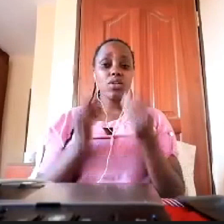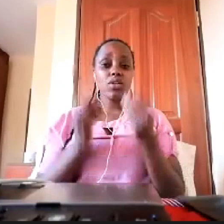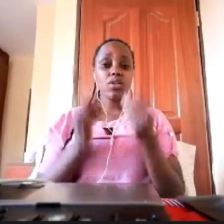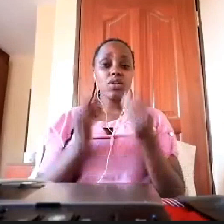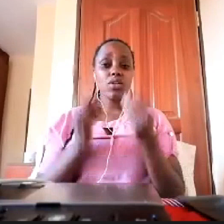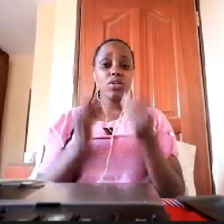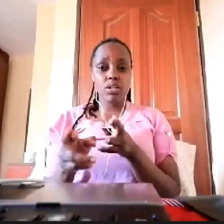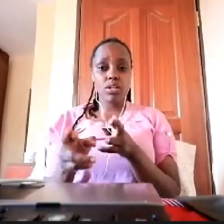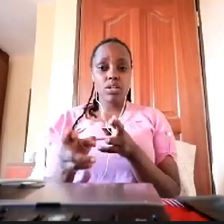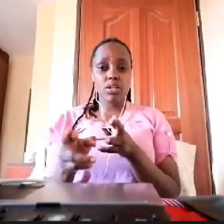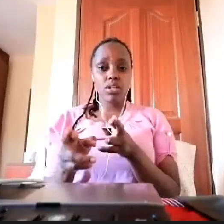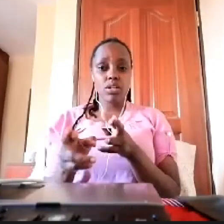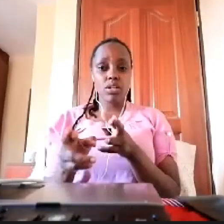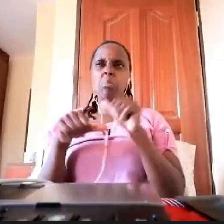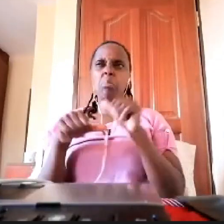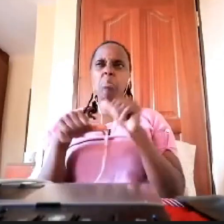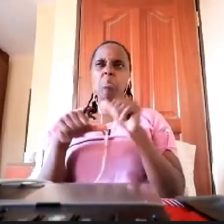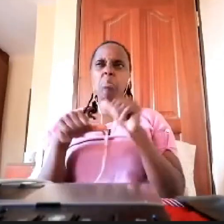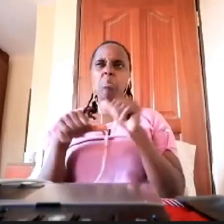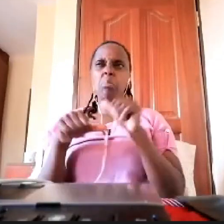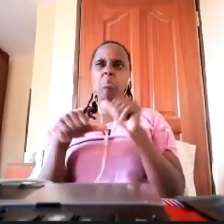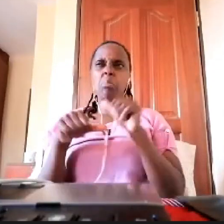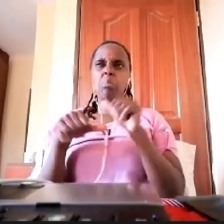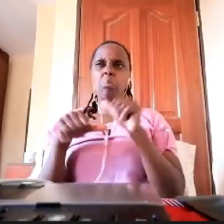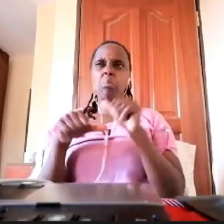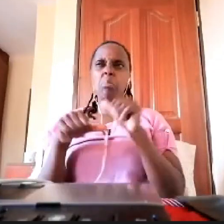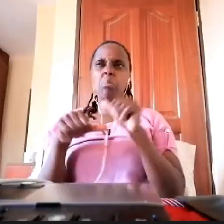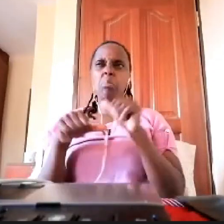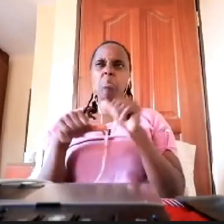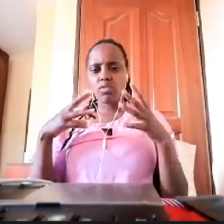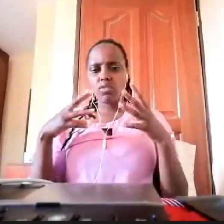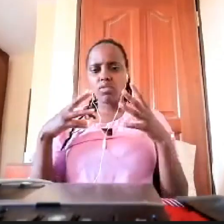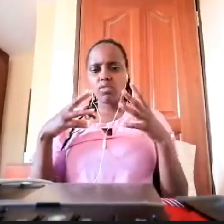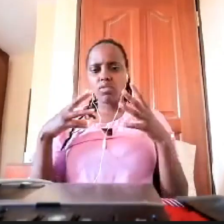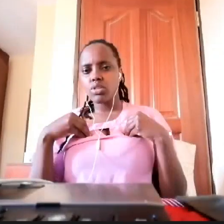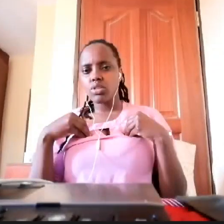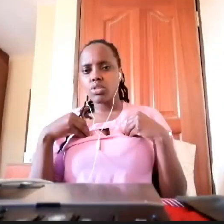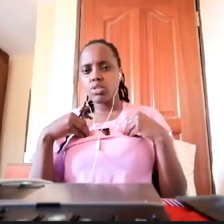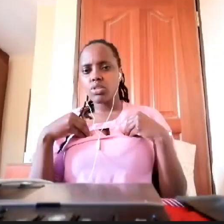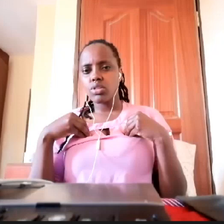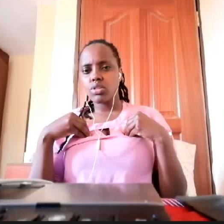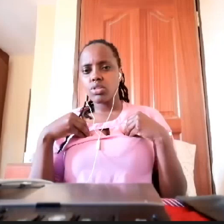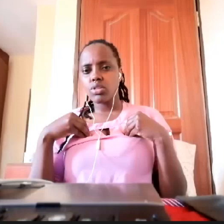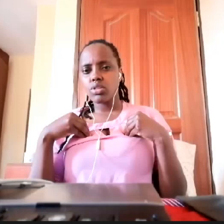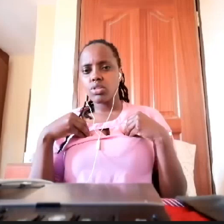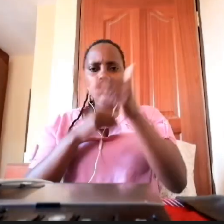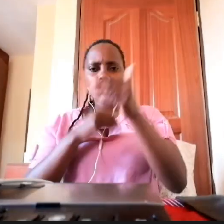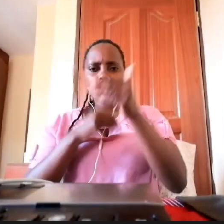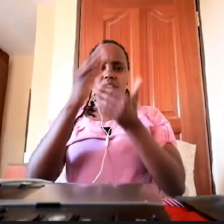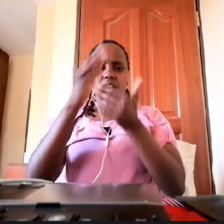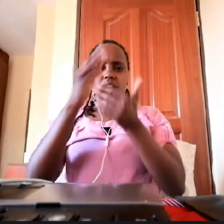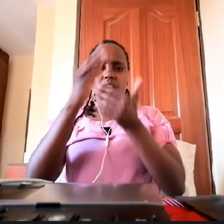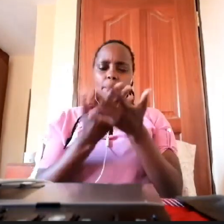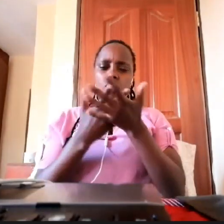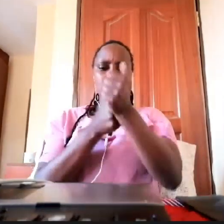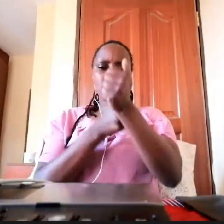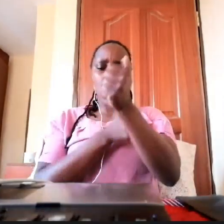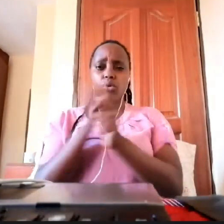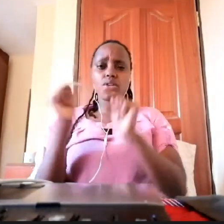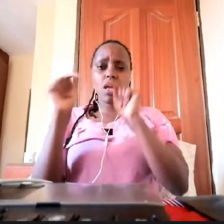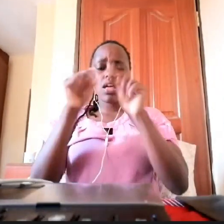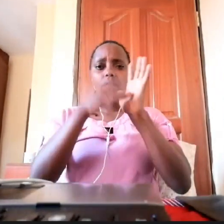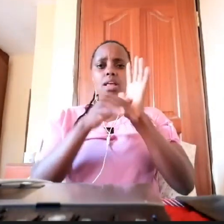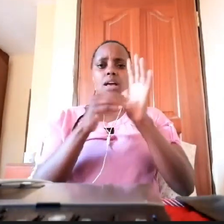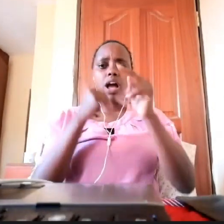we had about 31 endorsements, which have increased. Some endorsements came in late, so we have a total of